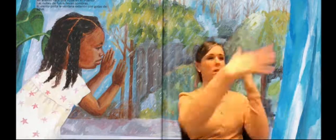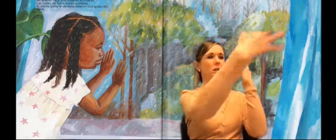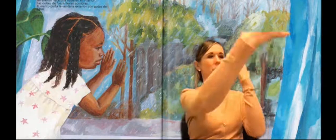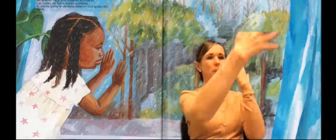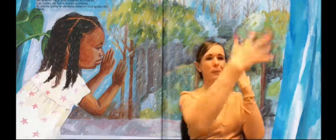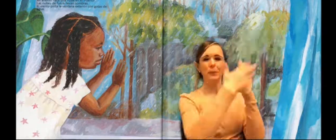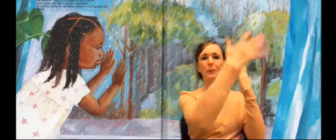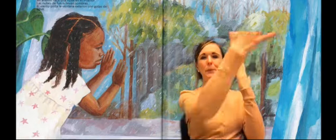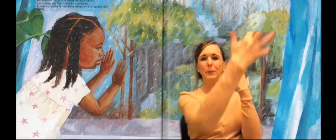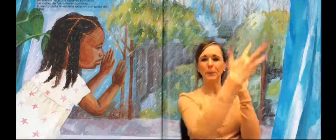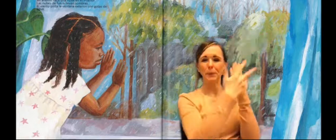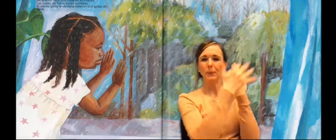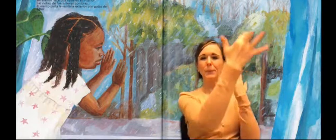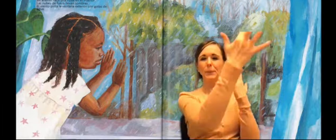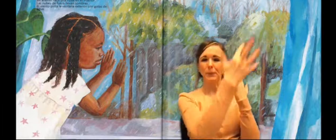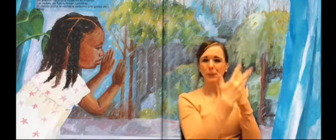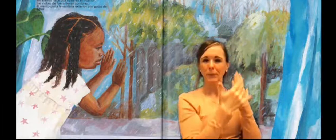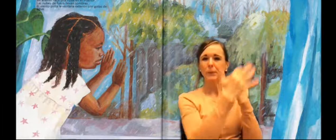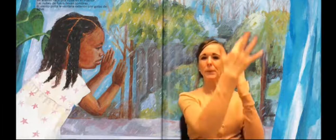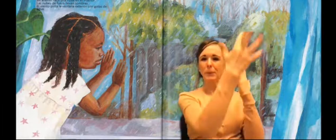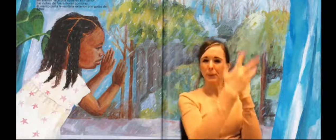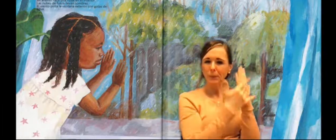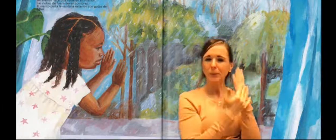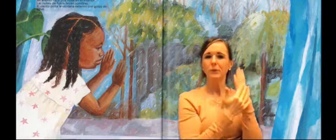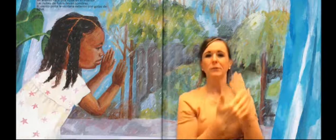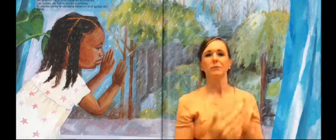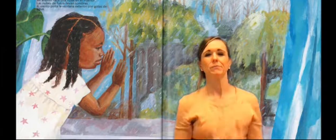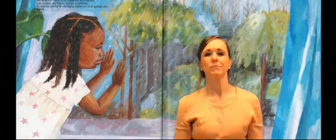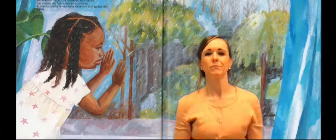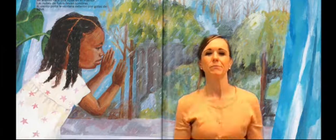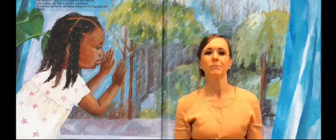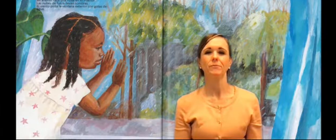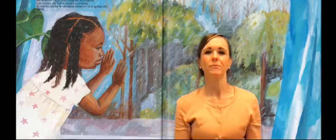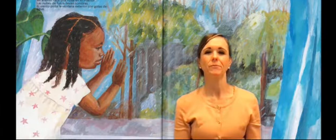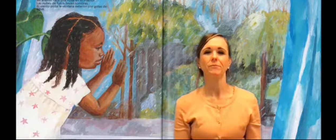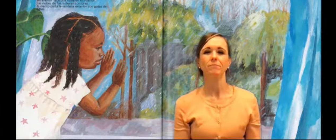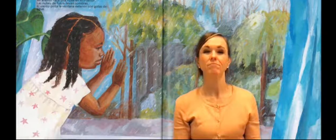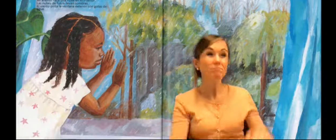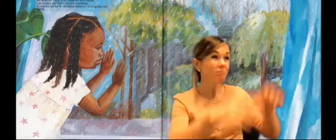The water from the rain splashes against the outside of the window.